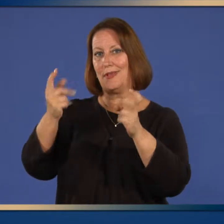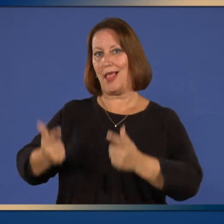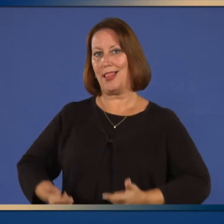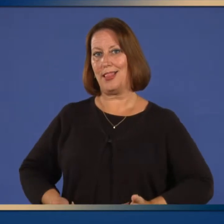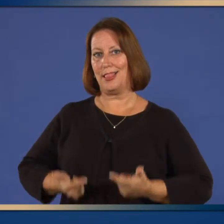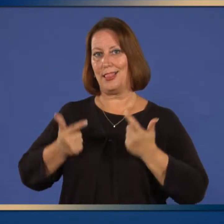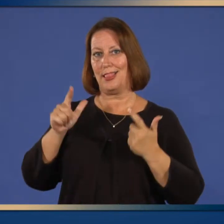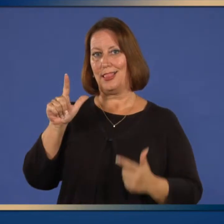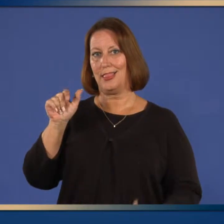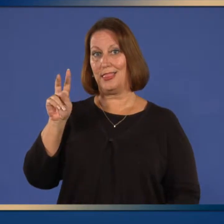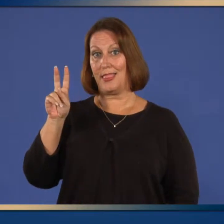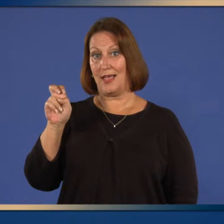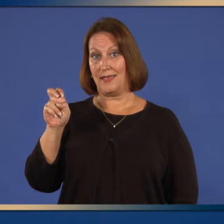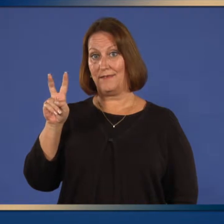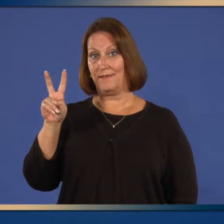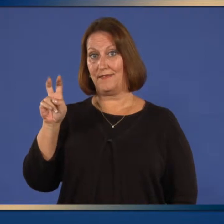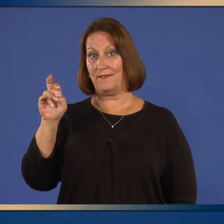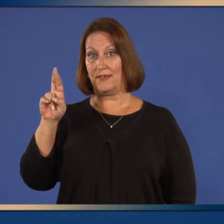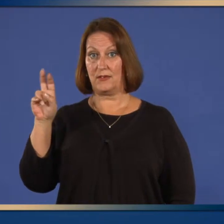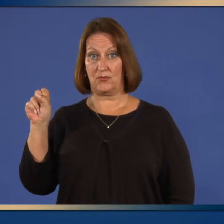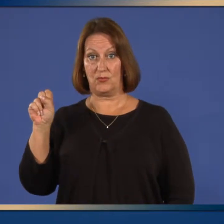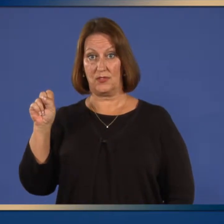and LAIV,